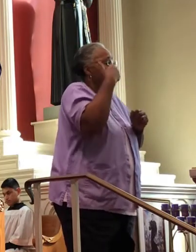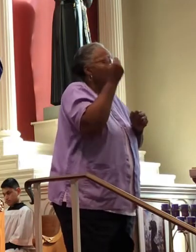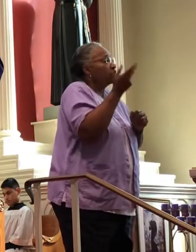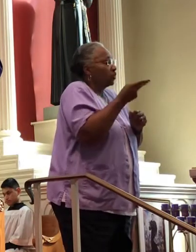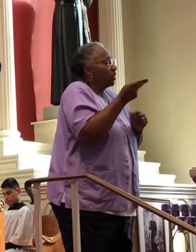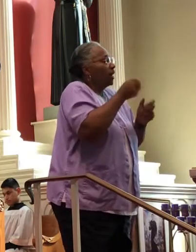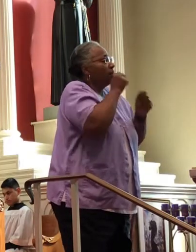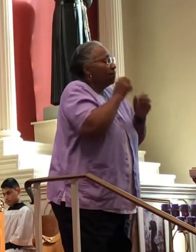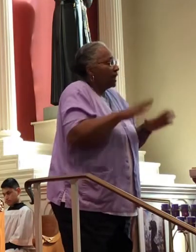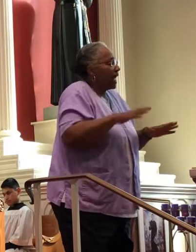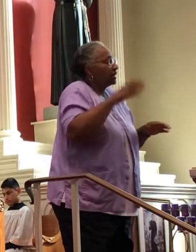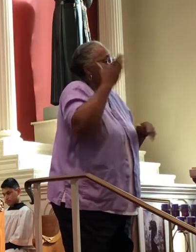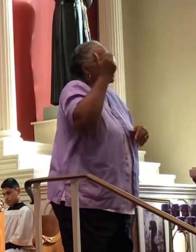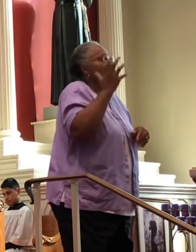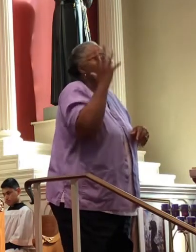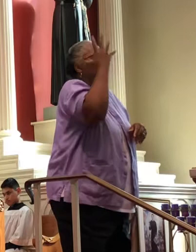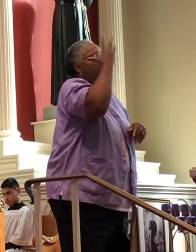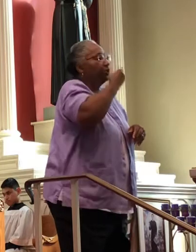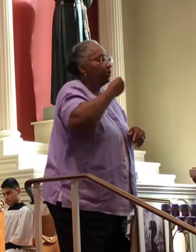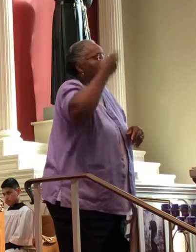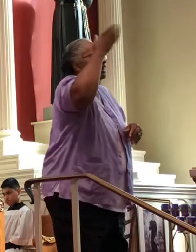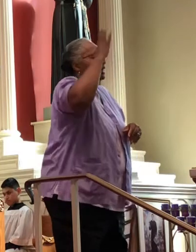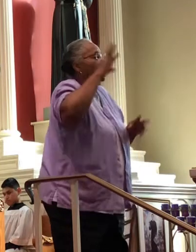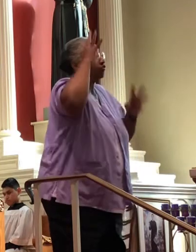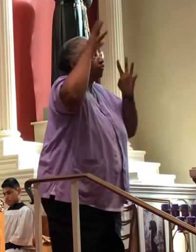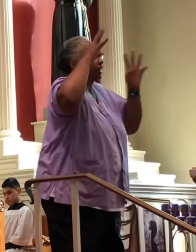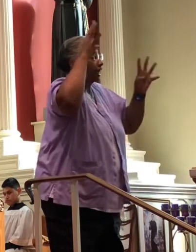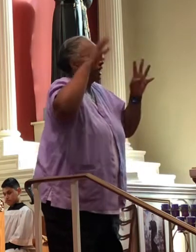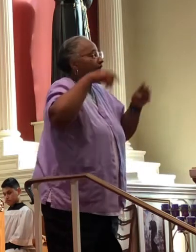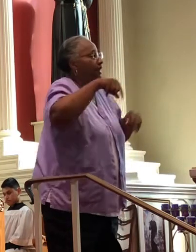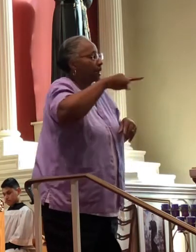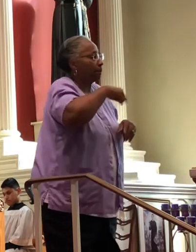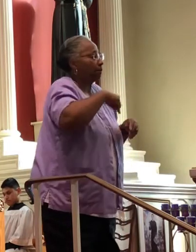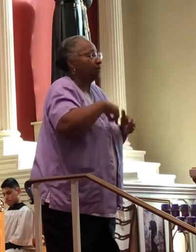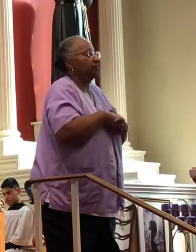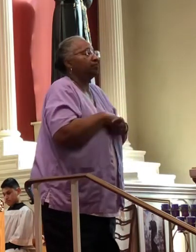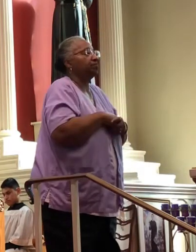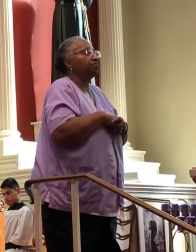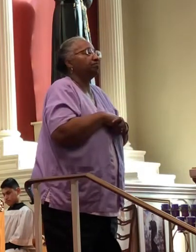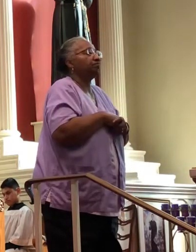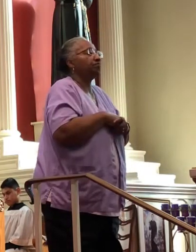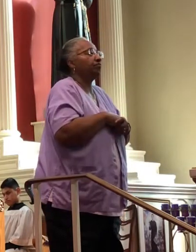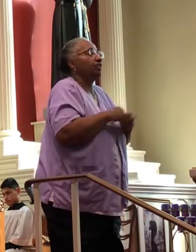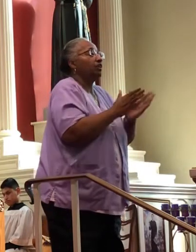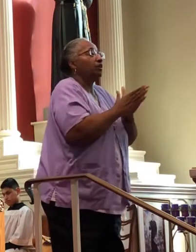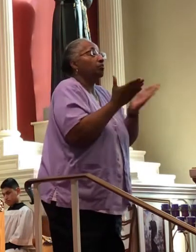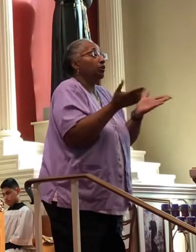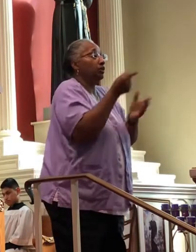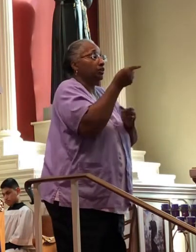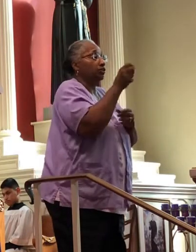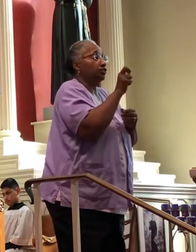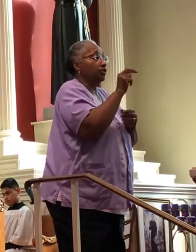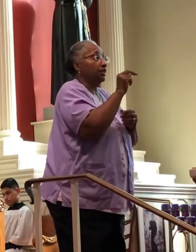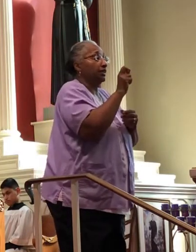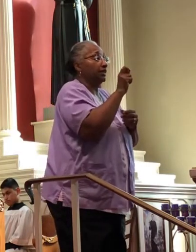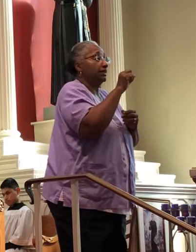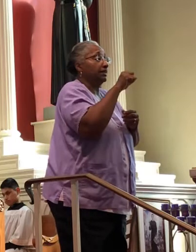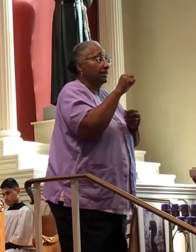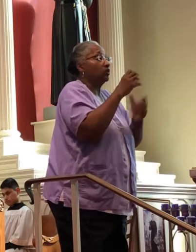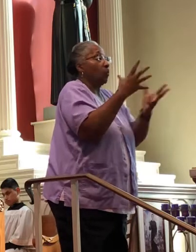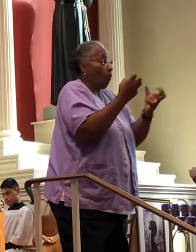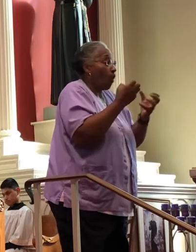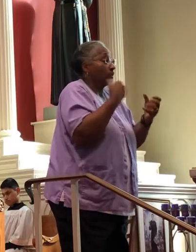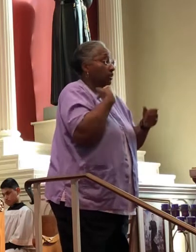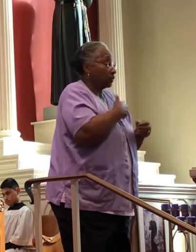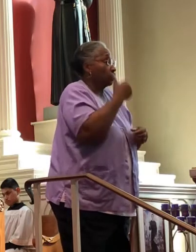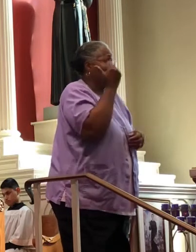beauty of creation, the beauty of those first spouses, you know, and the book of Genesis wants to present that view